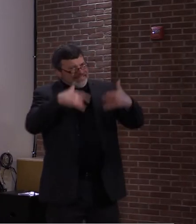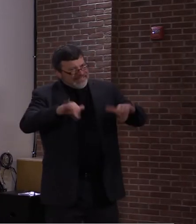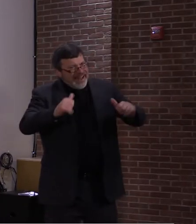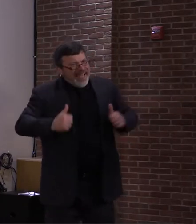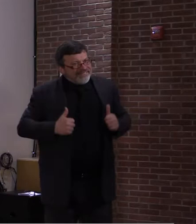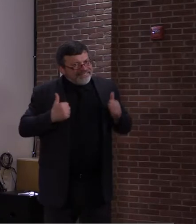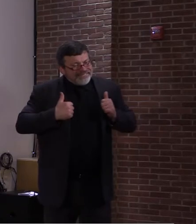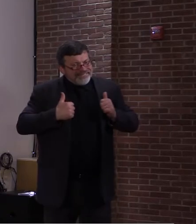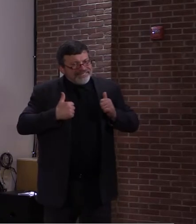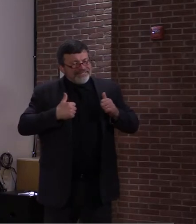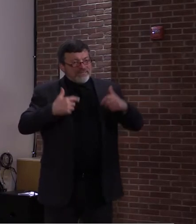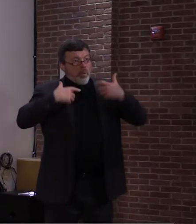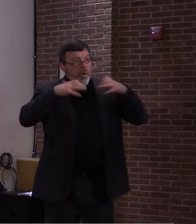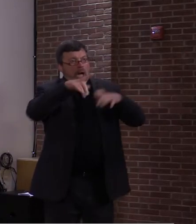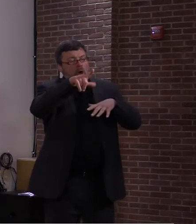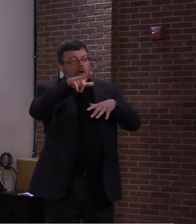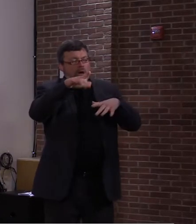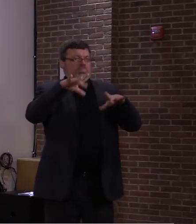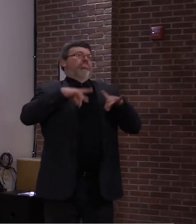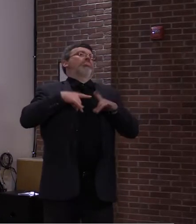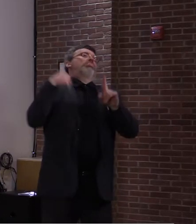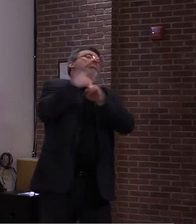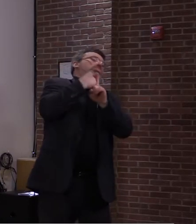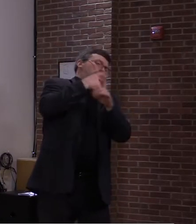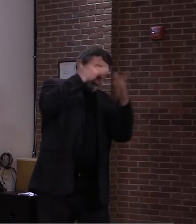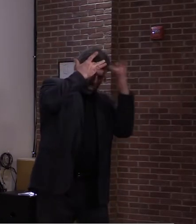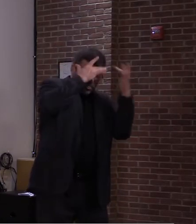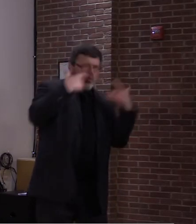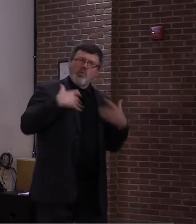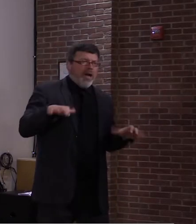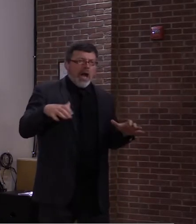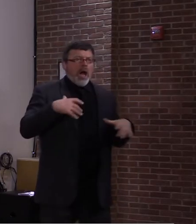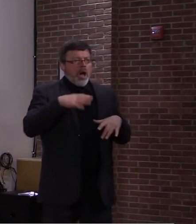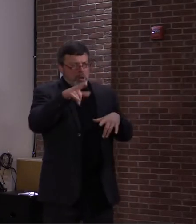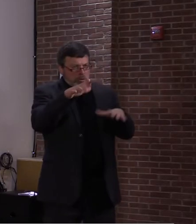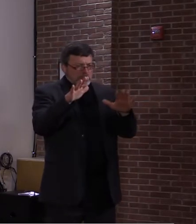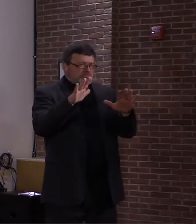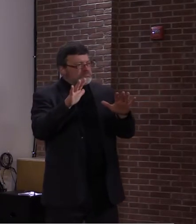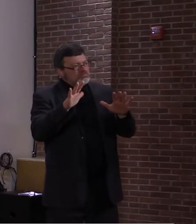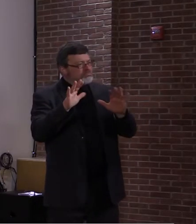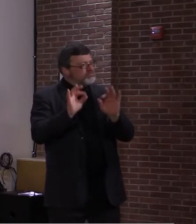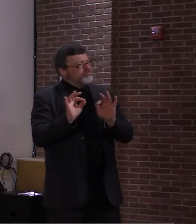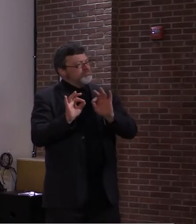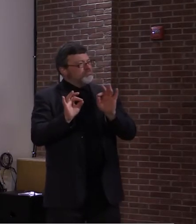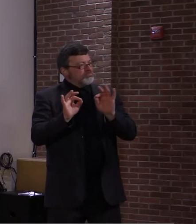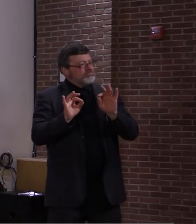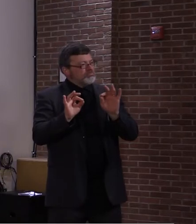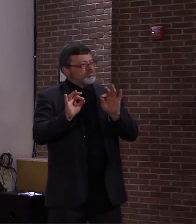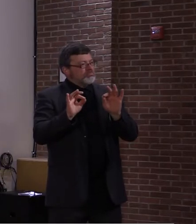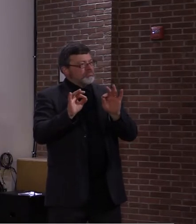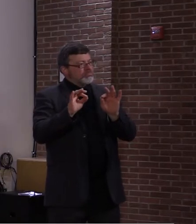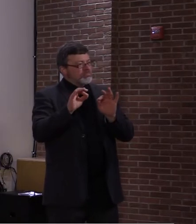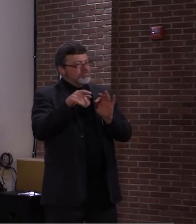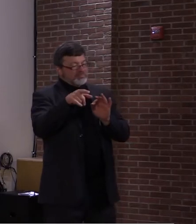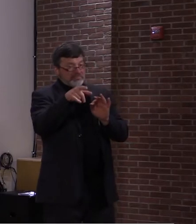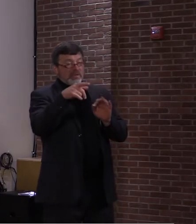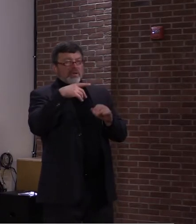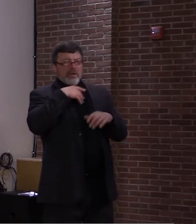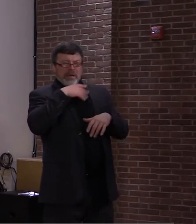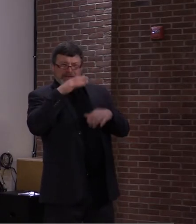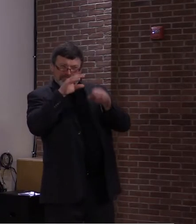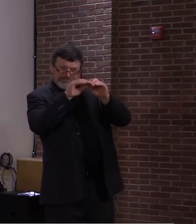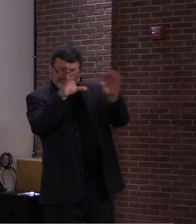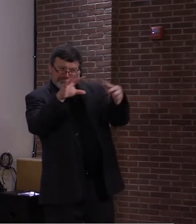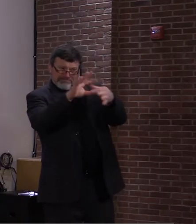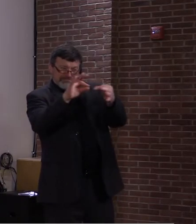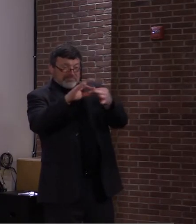if you have gotten the vaccine, that we have treatments that are very effective. And Paxlovid's effectiveness was astounding in